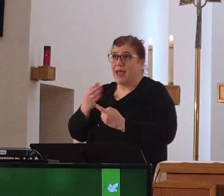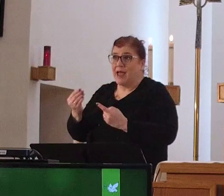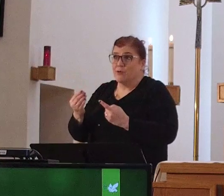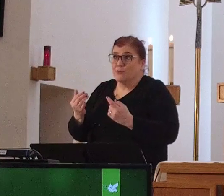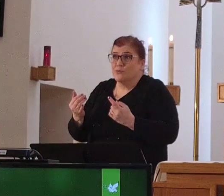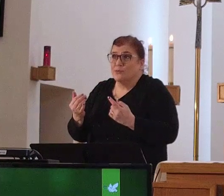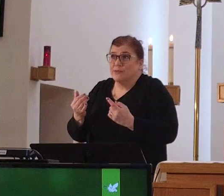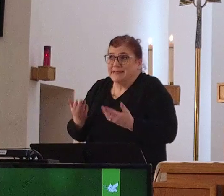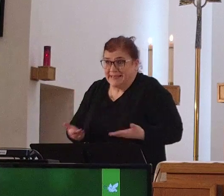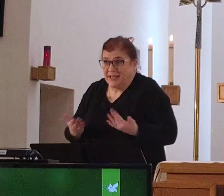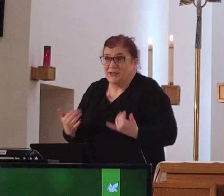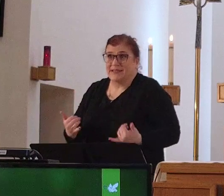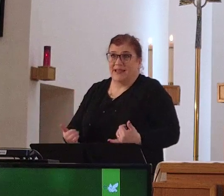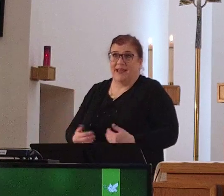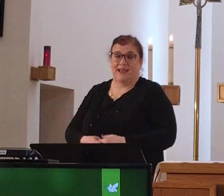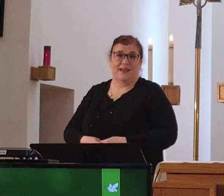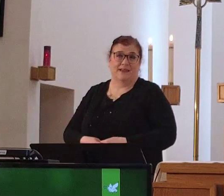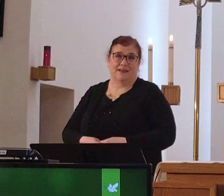is here today.